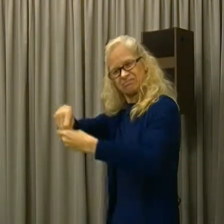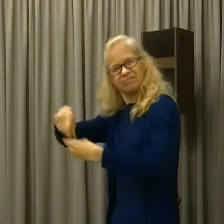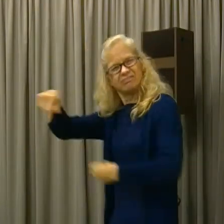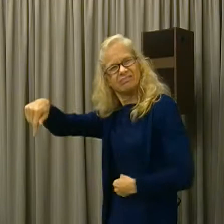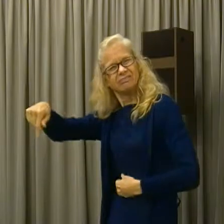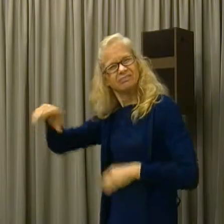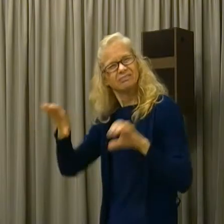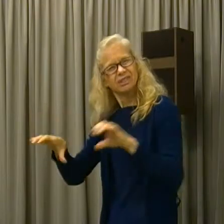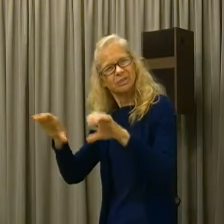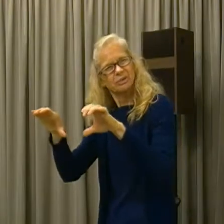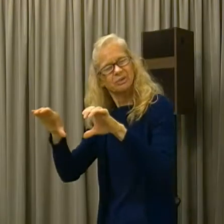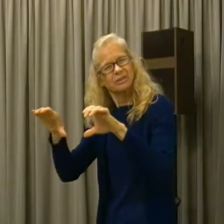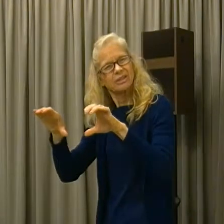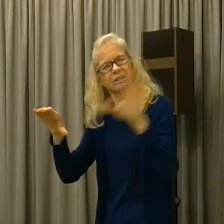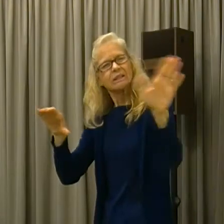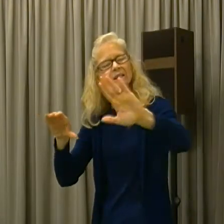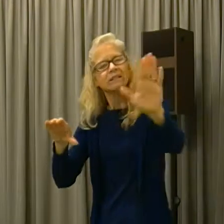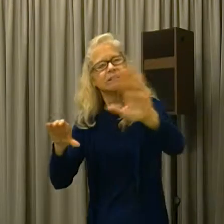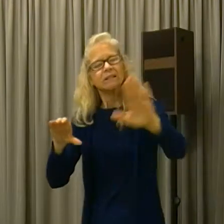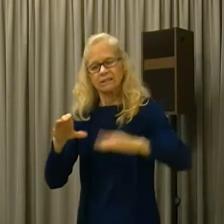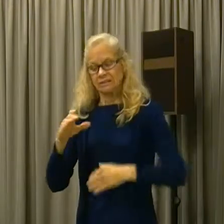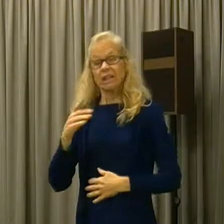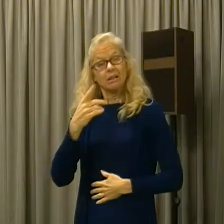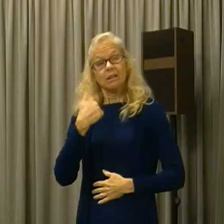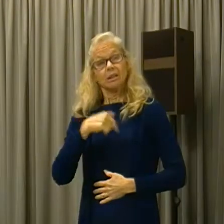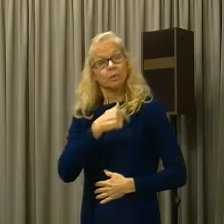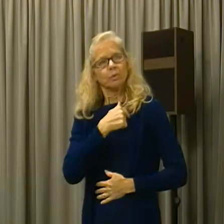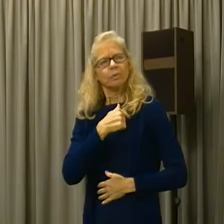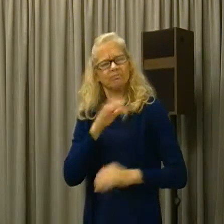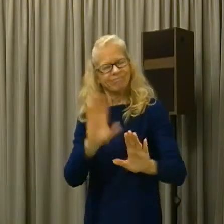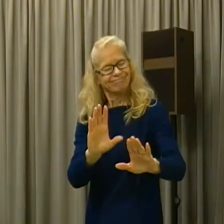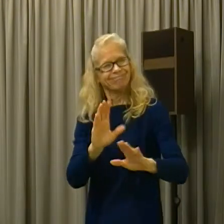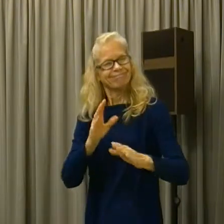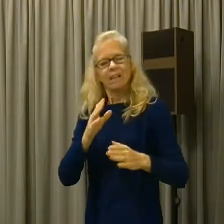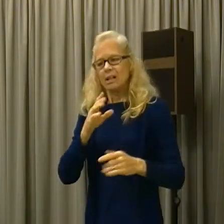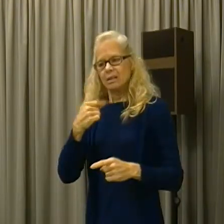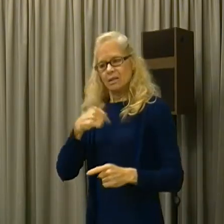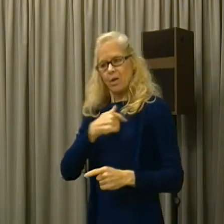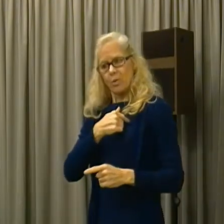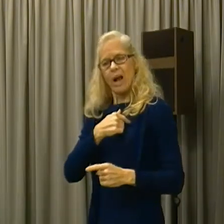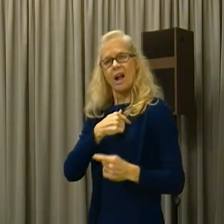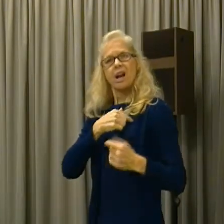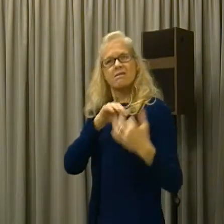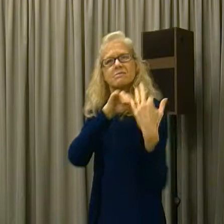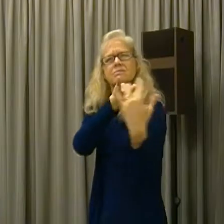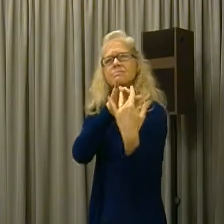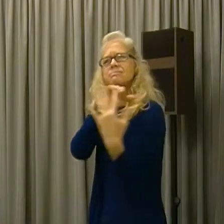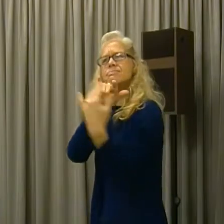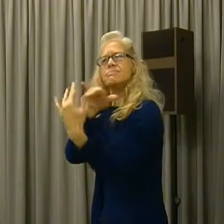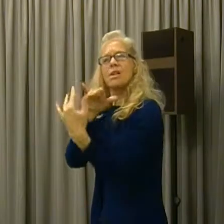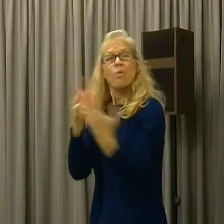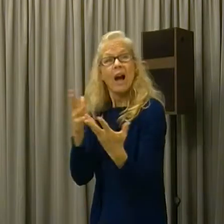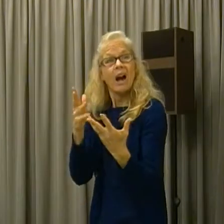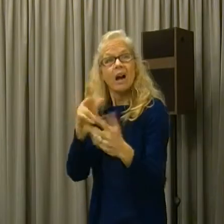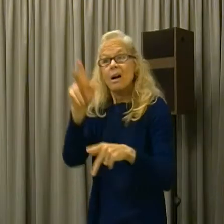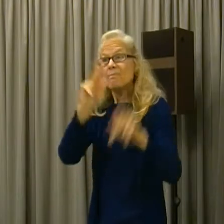casting down imaginations and every high thing that exalted itself against the knowledge of